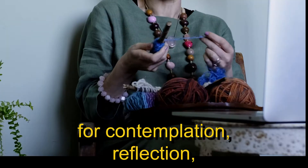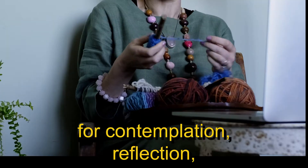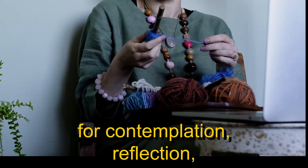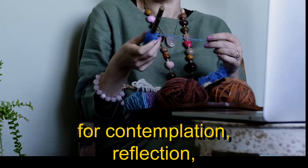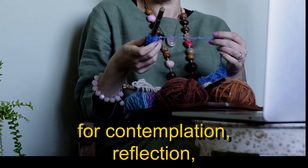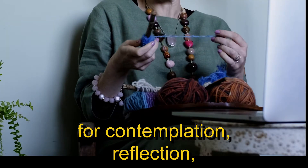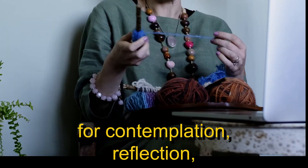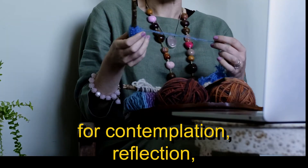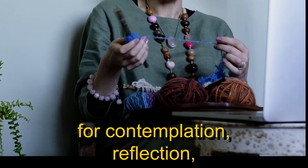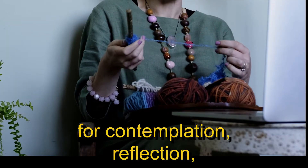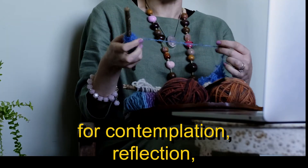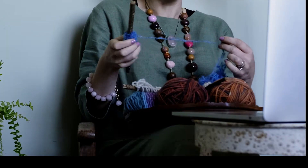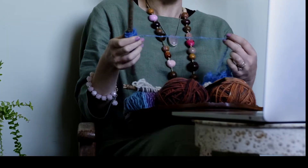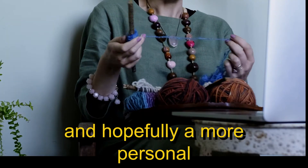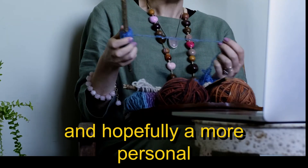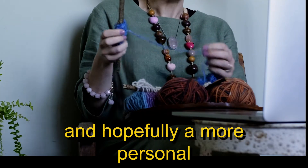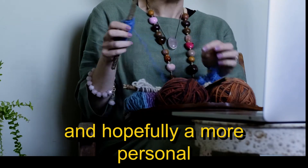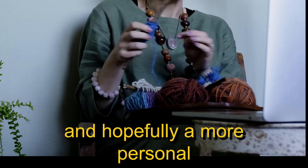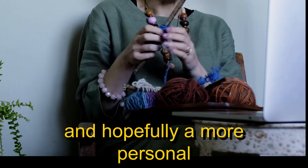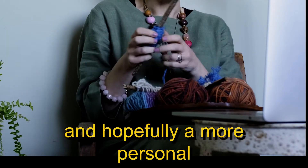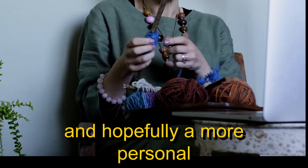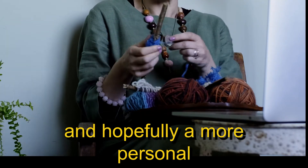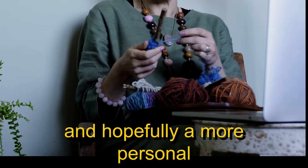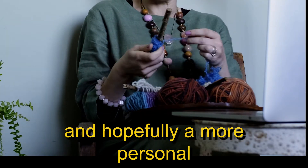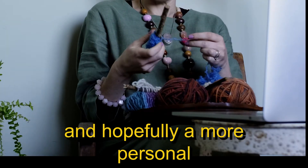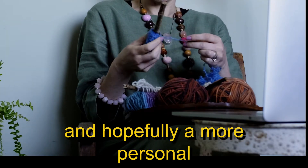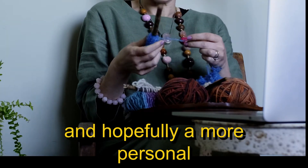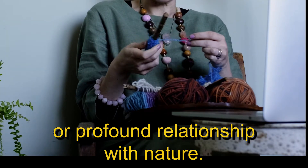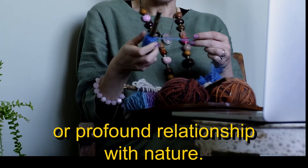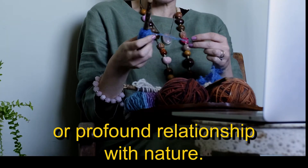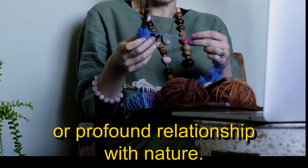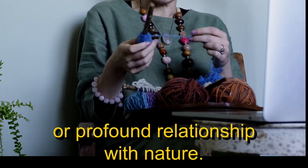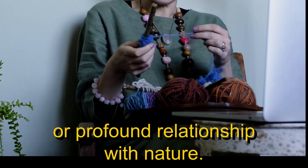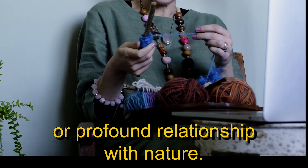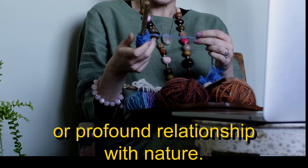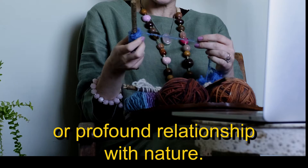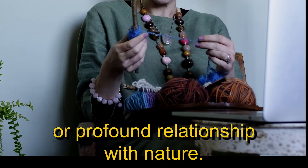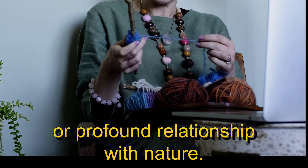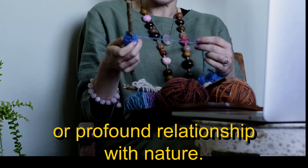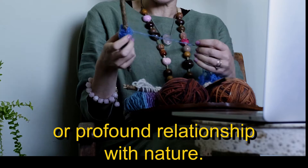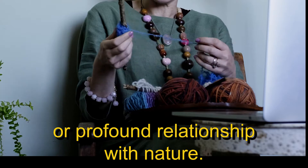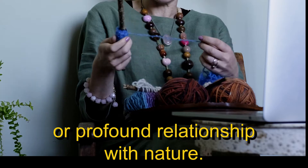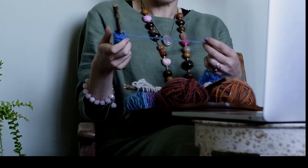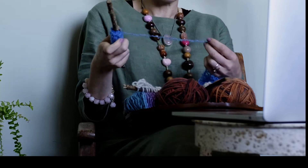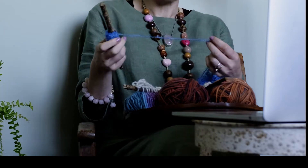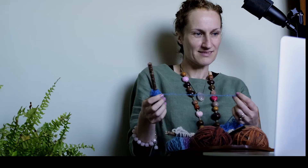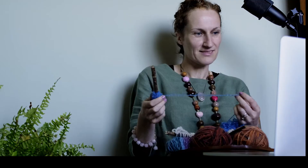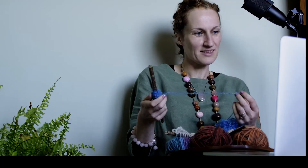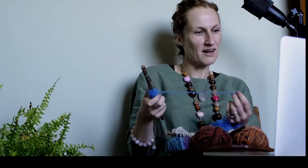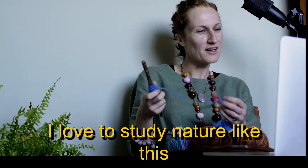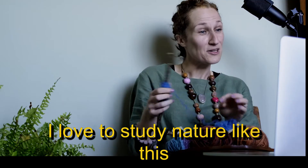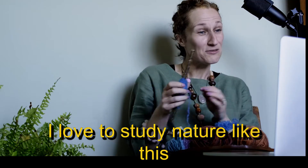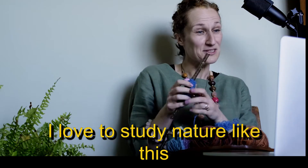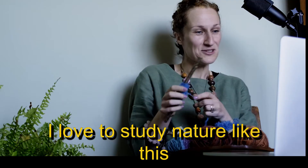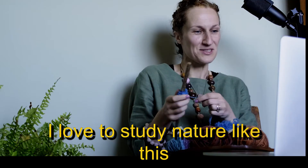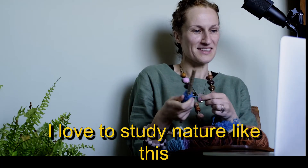contemplation, reflection, and hopefully a more personal and profound relationship with nature. I love to study